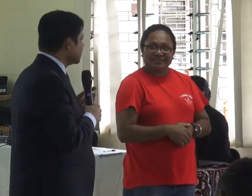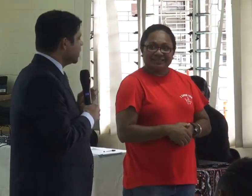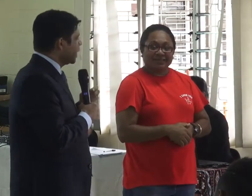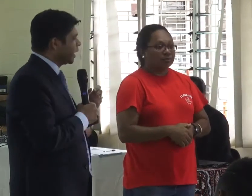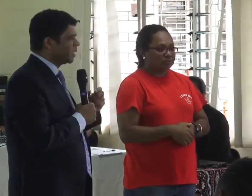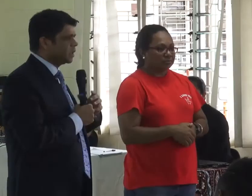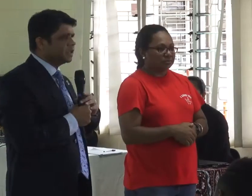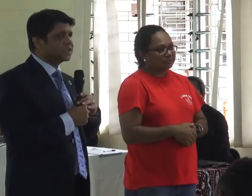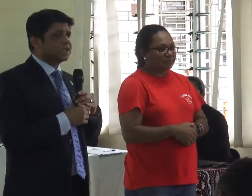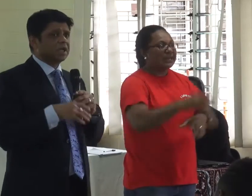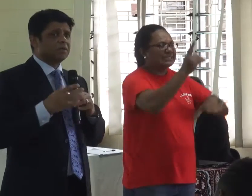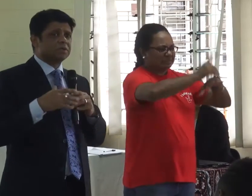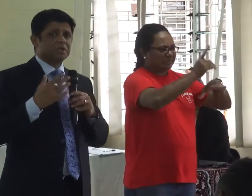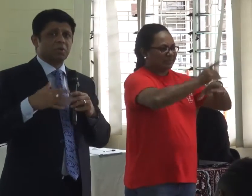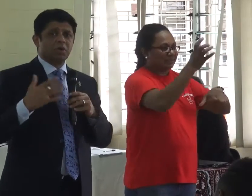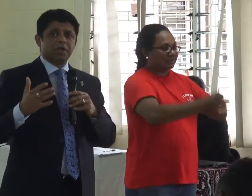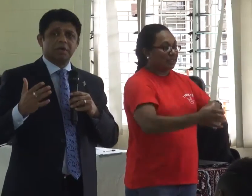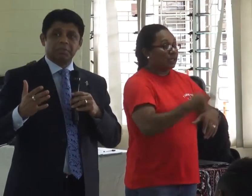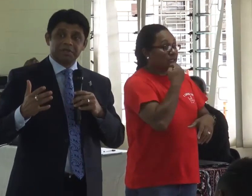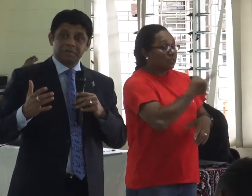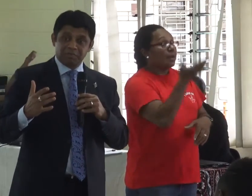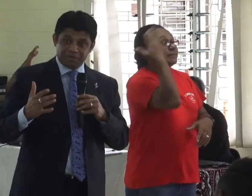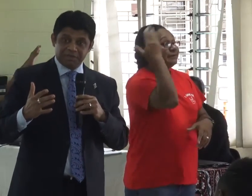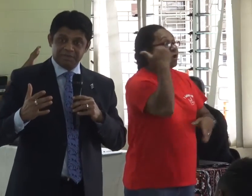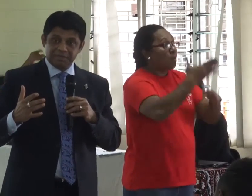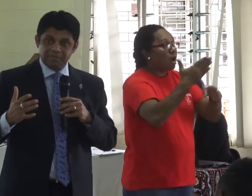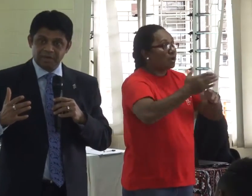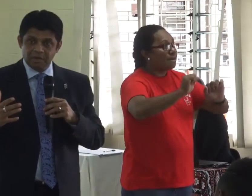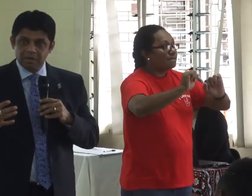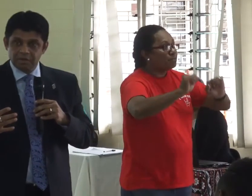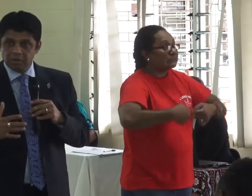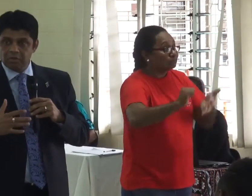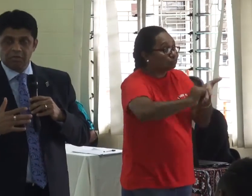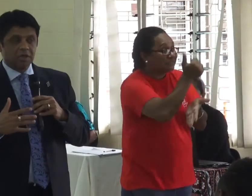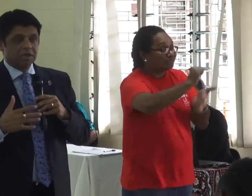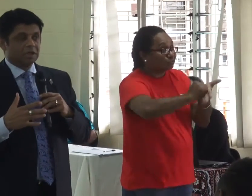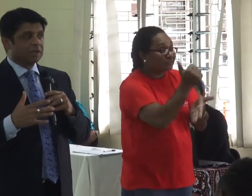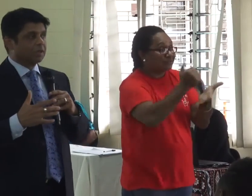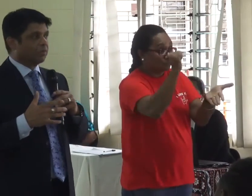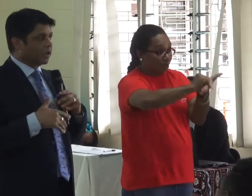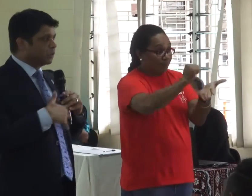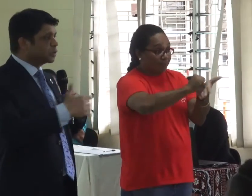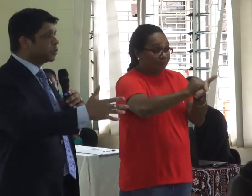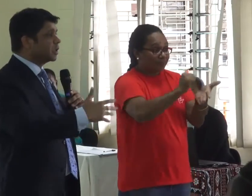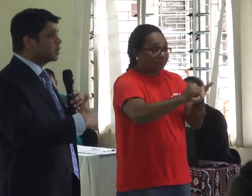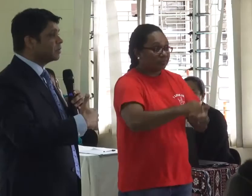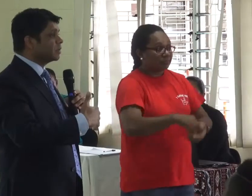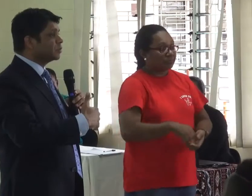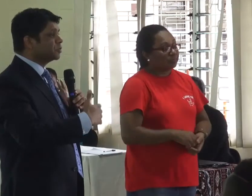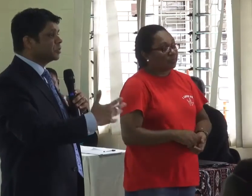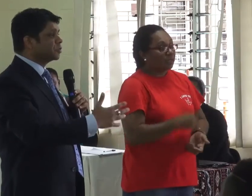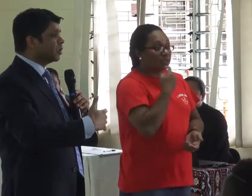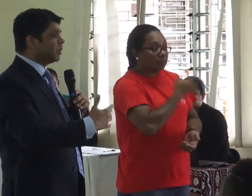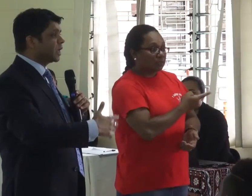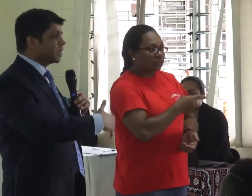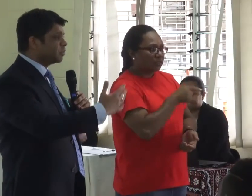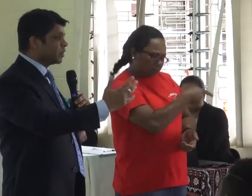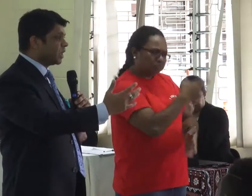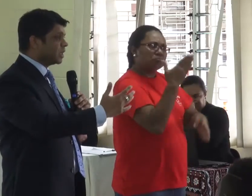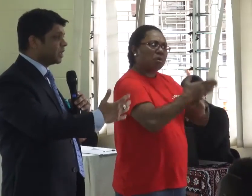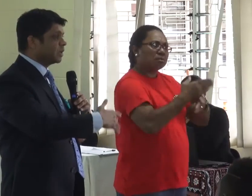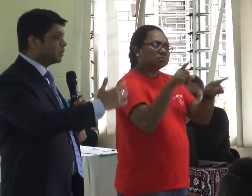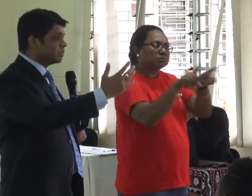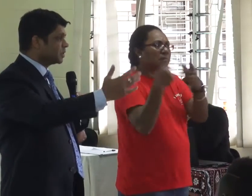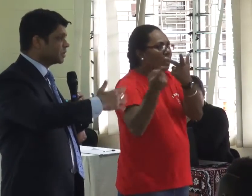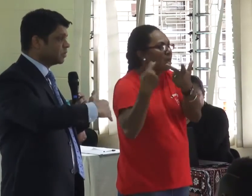memory. And he said that he was actually working in a printing press. So, but he was doing the job like